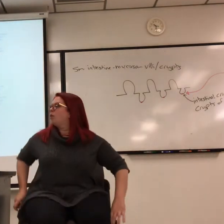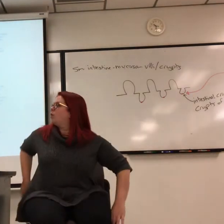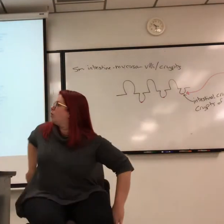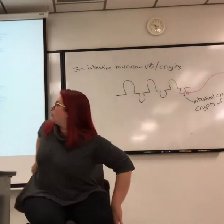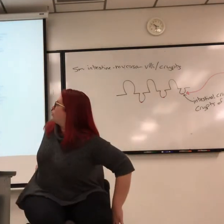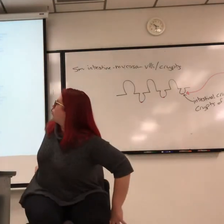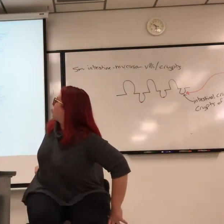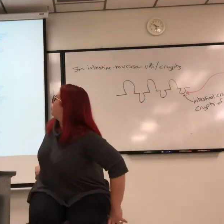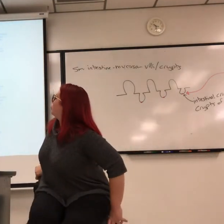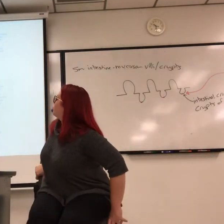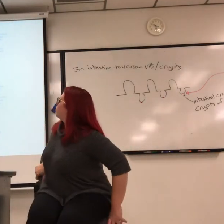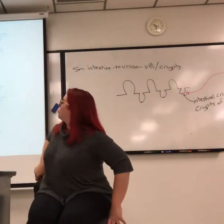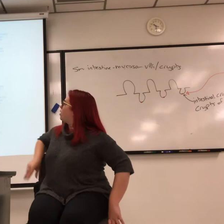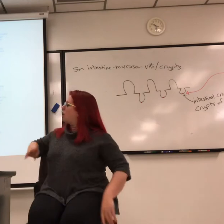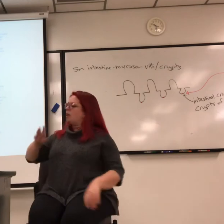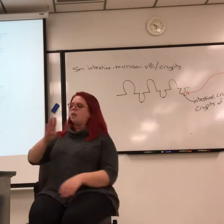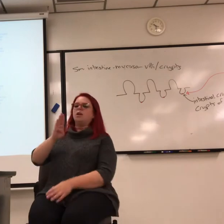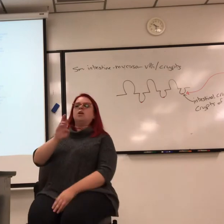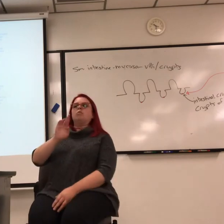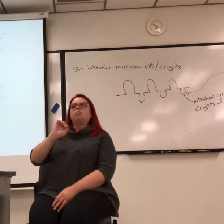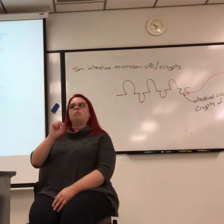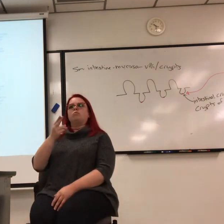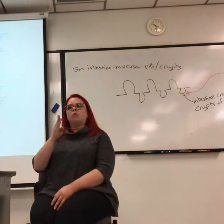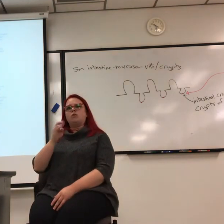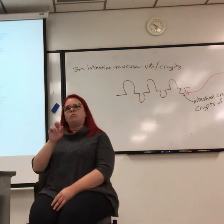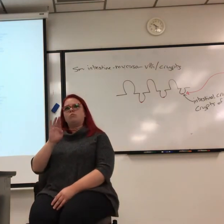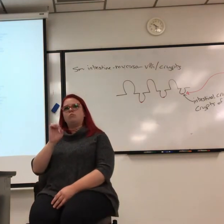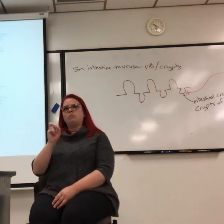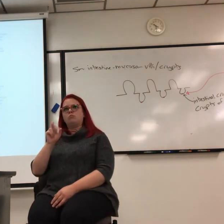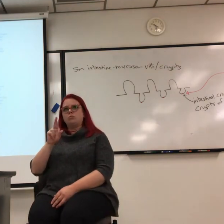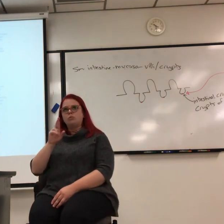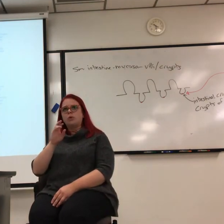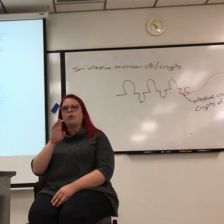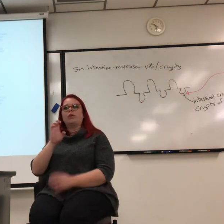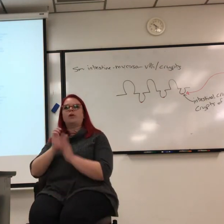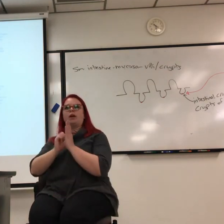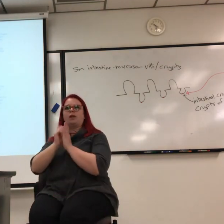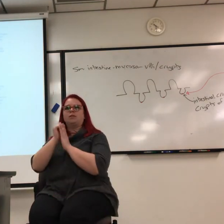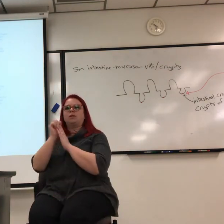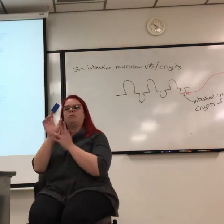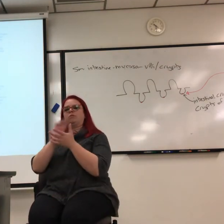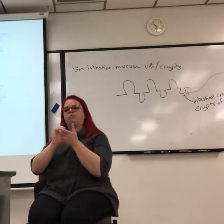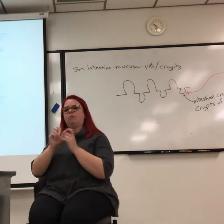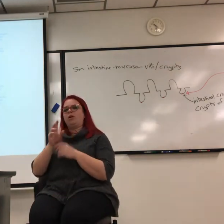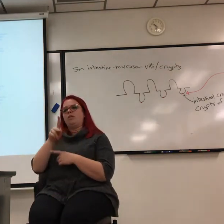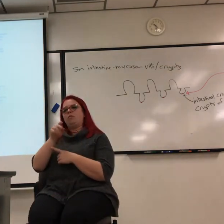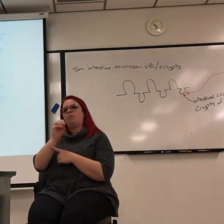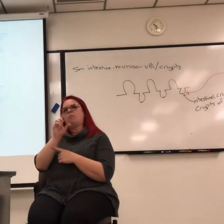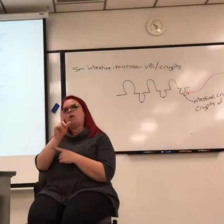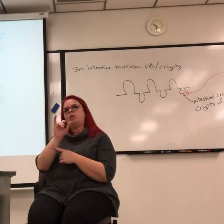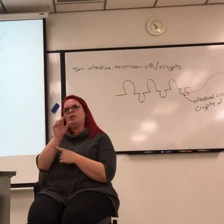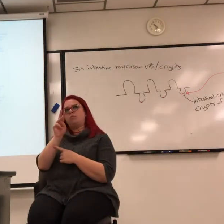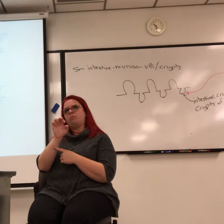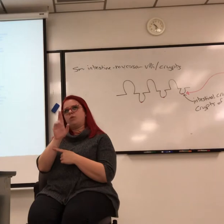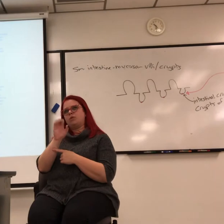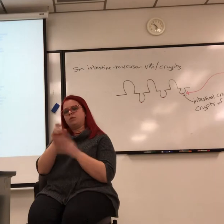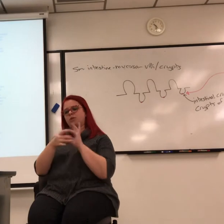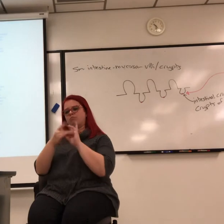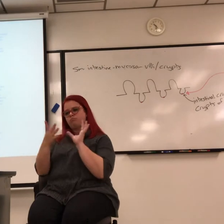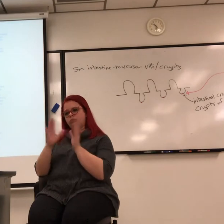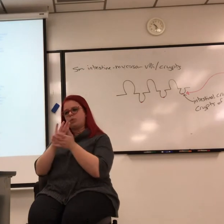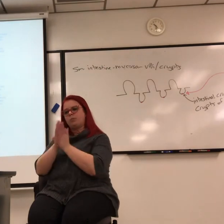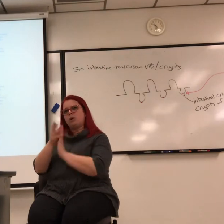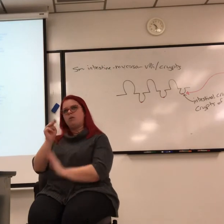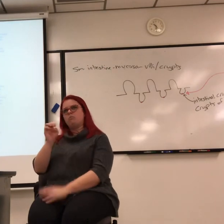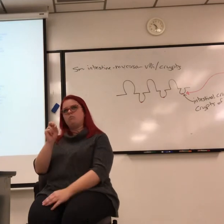That the brush border enzymes digested. They broke the bonds of these polymers, made them into monomers, and you can absorb into the